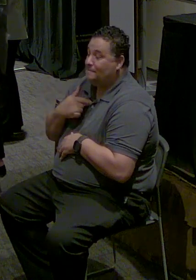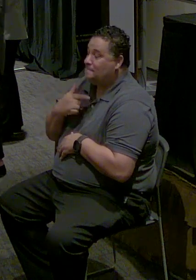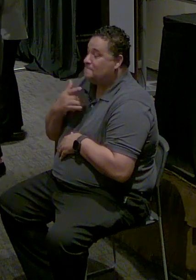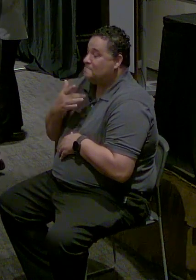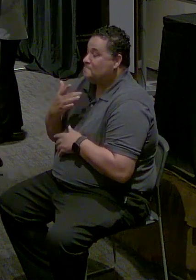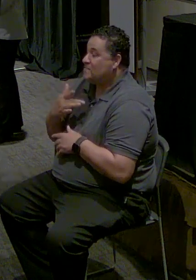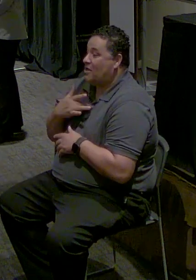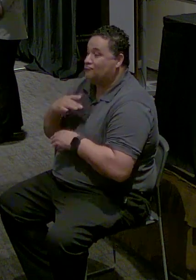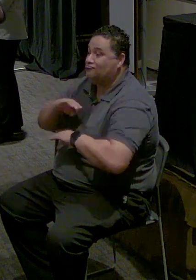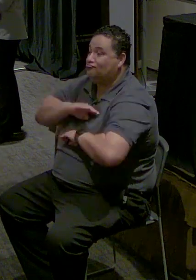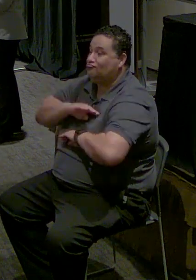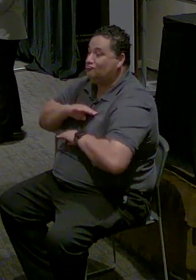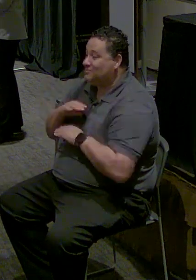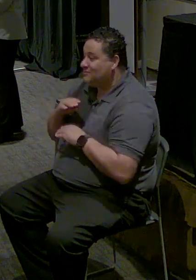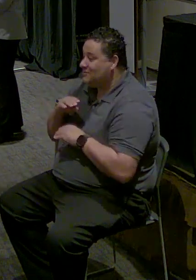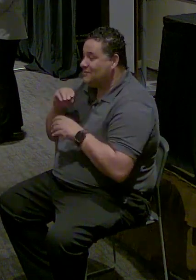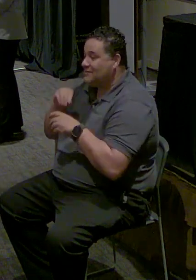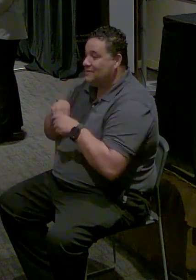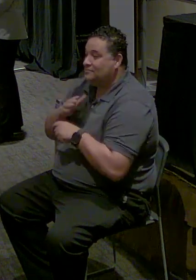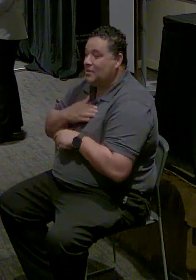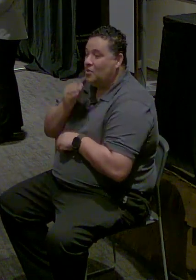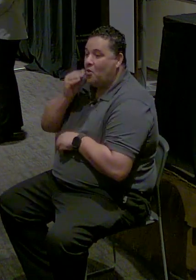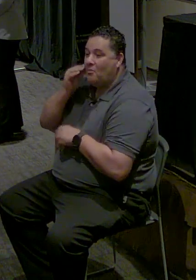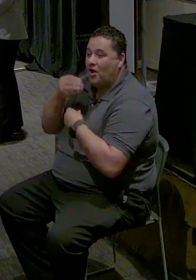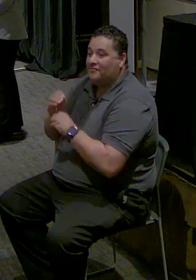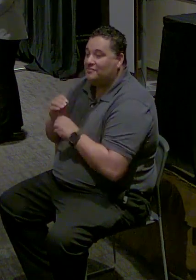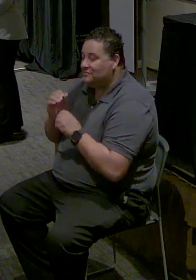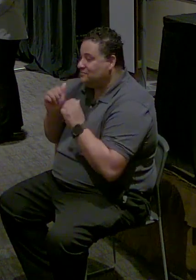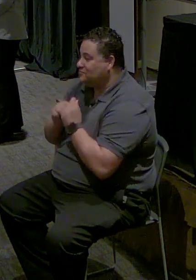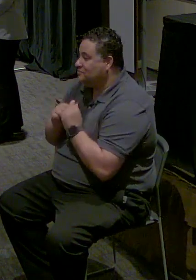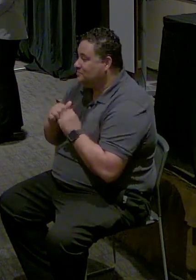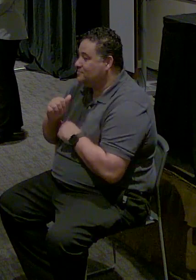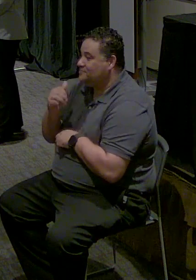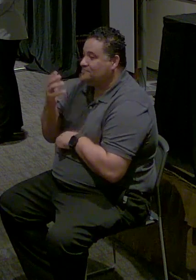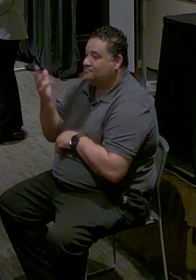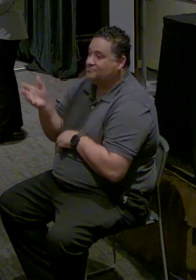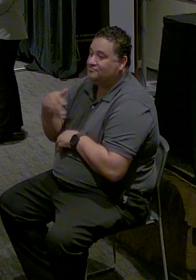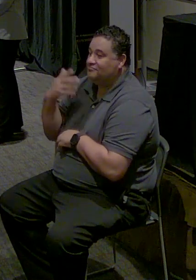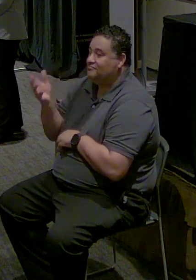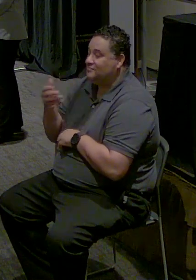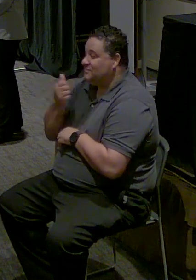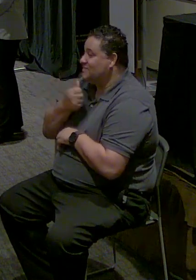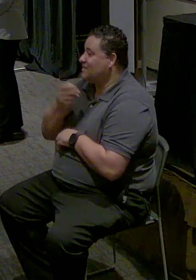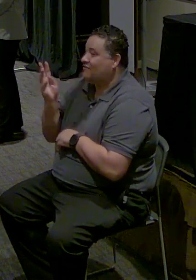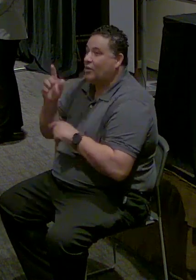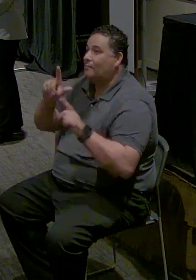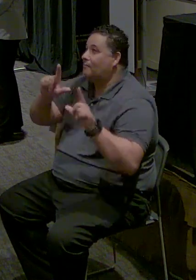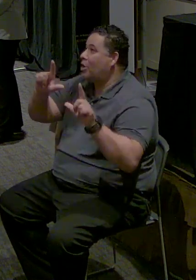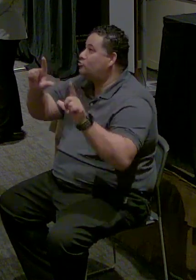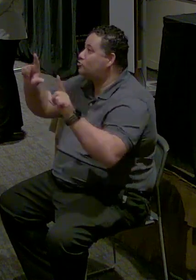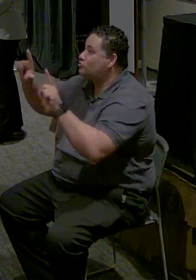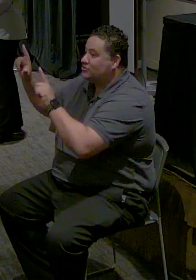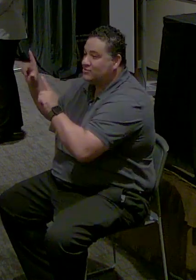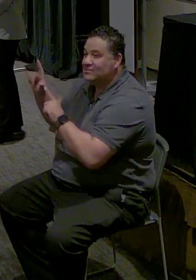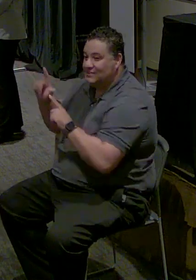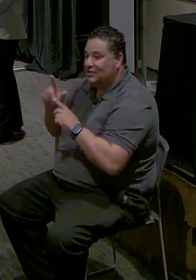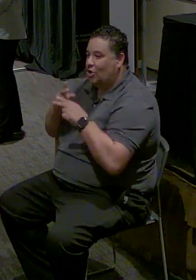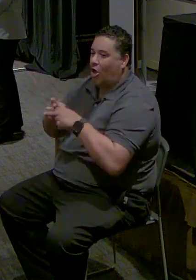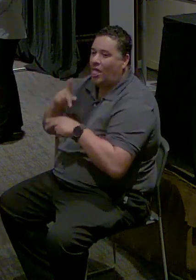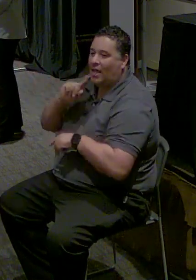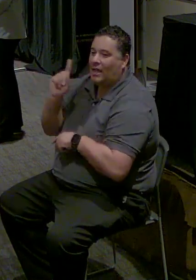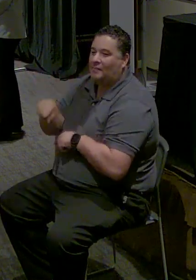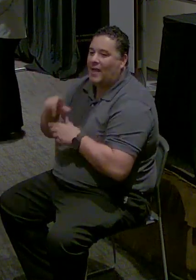to sit in my home office with several monitors, we call it the command